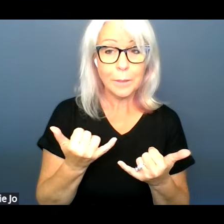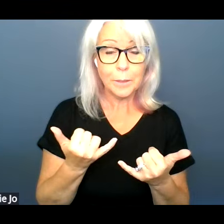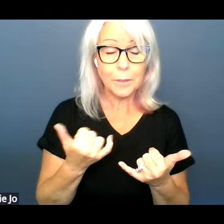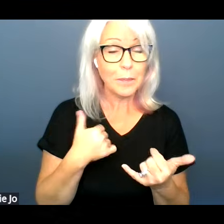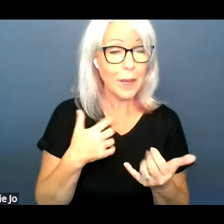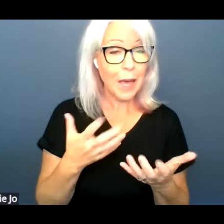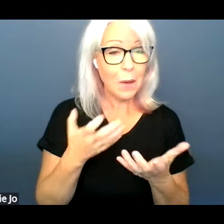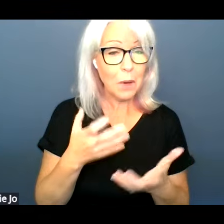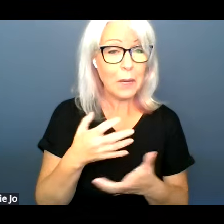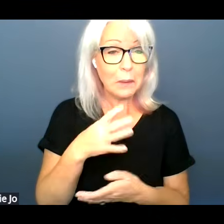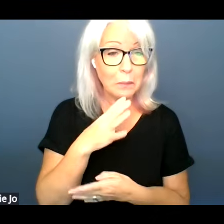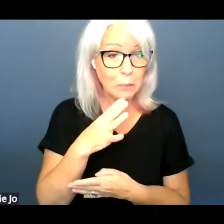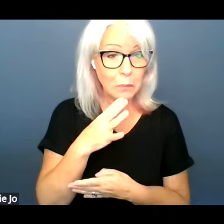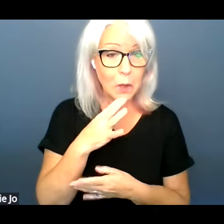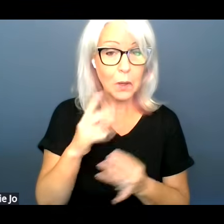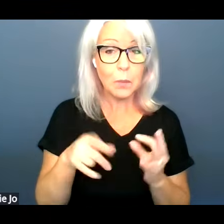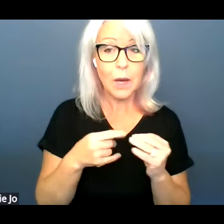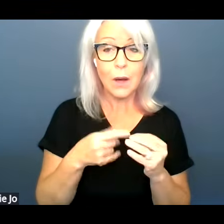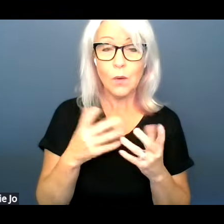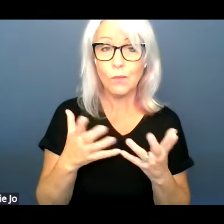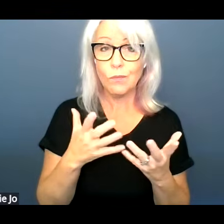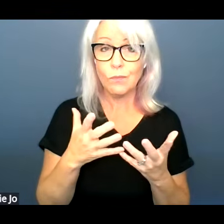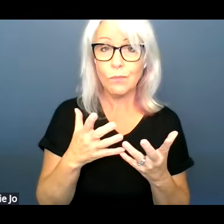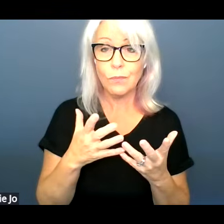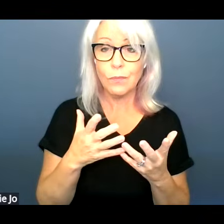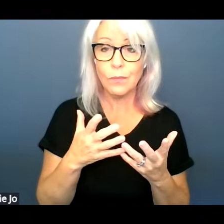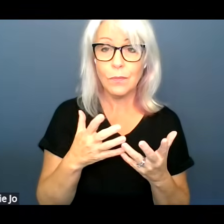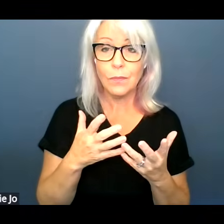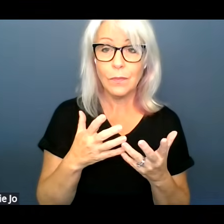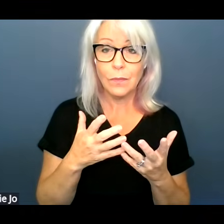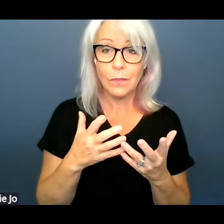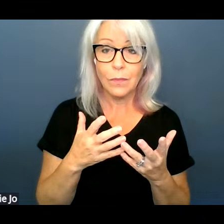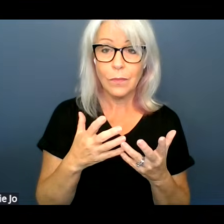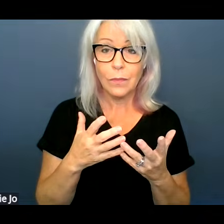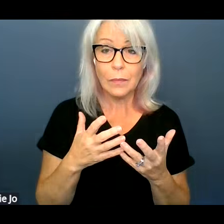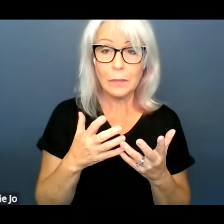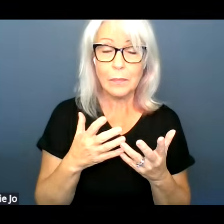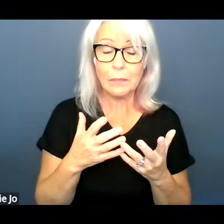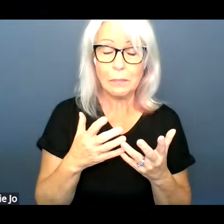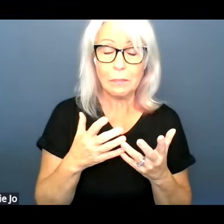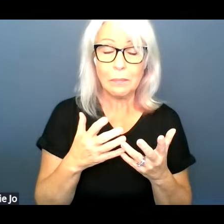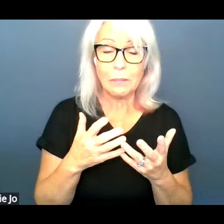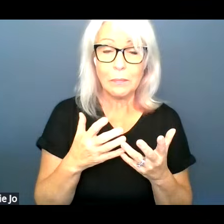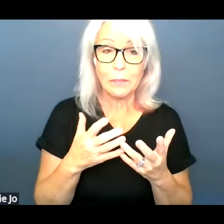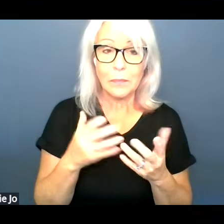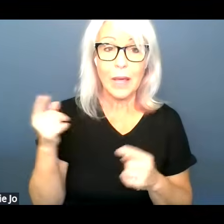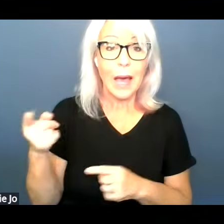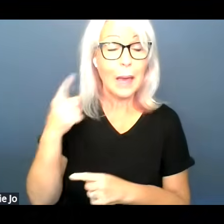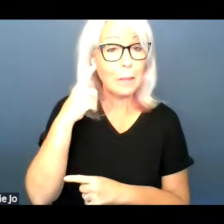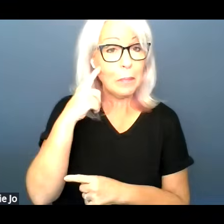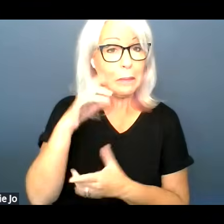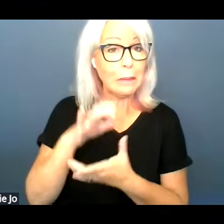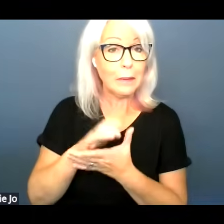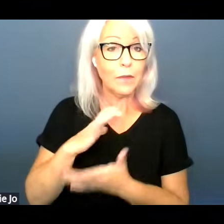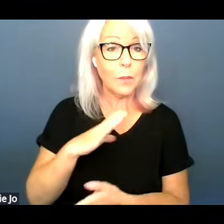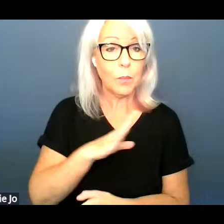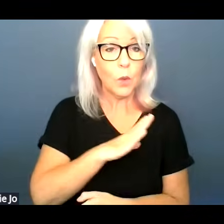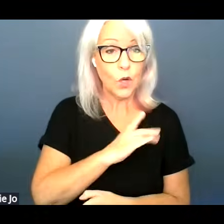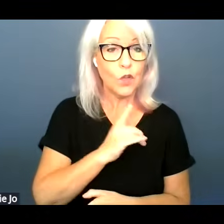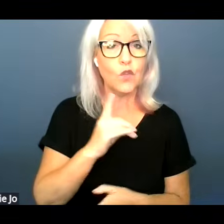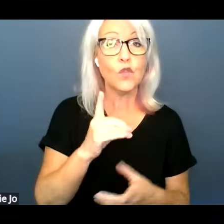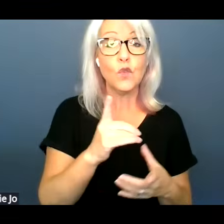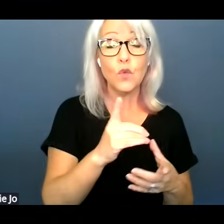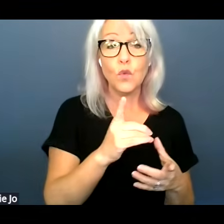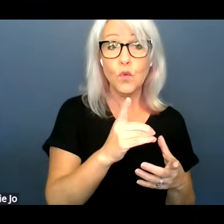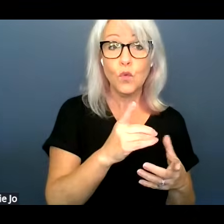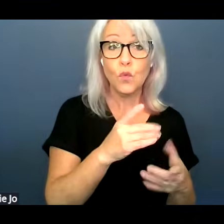say maybe, especially in light of opposing counsel's comments as well, it is the board's duty to review and approve Director Brader's